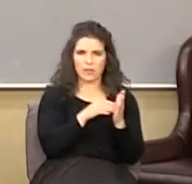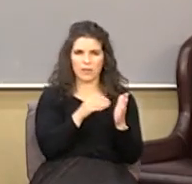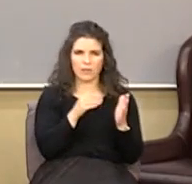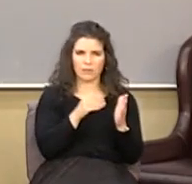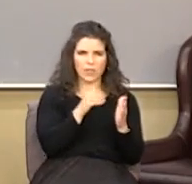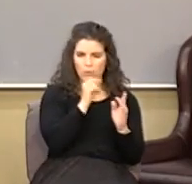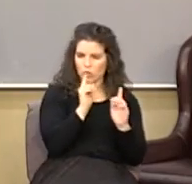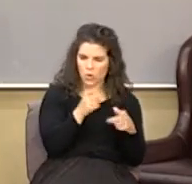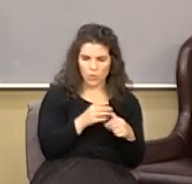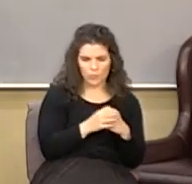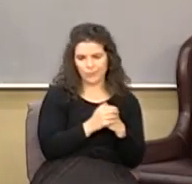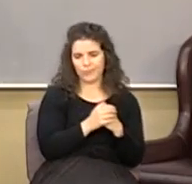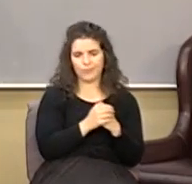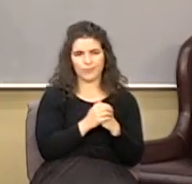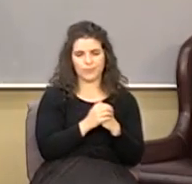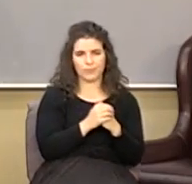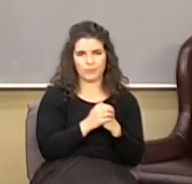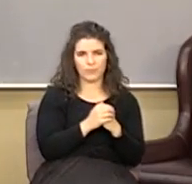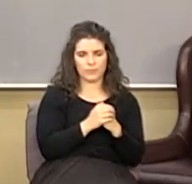go